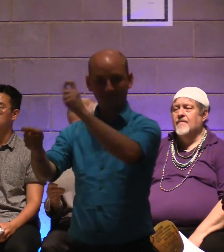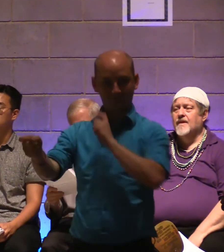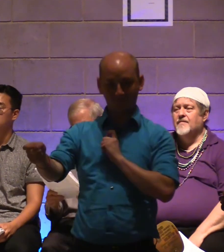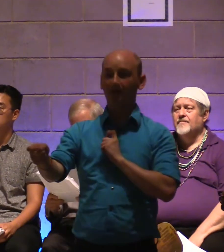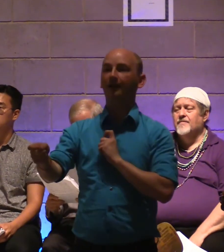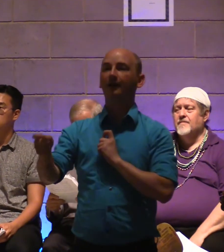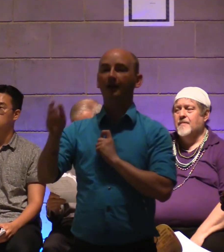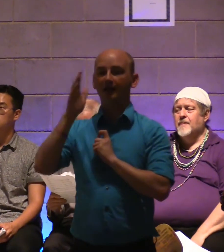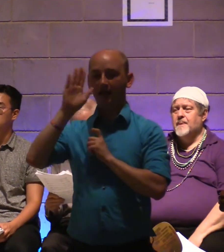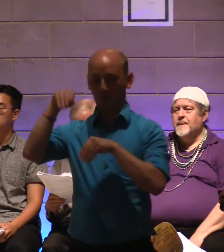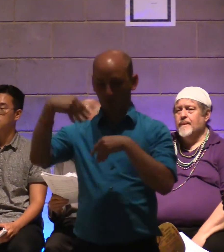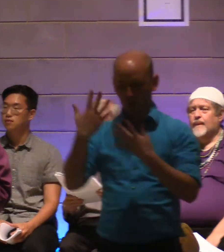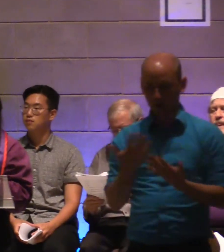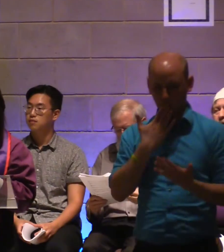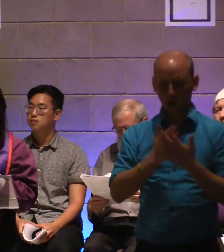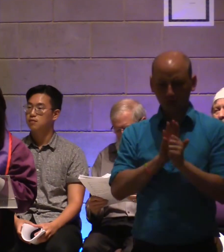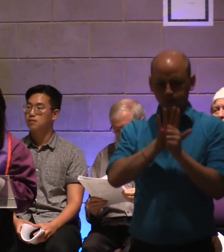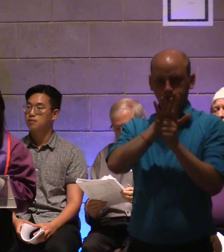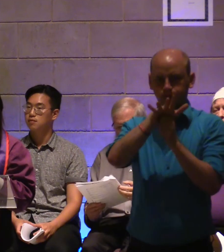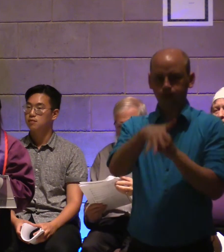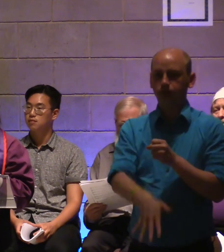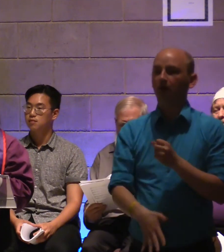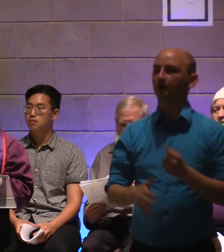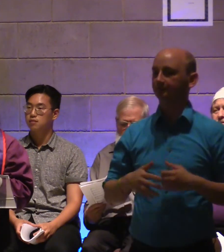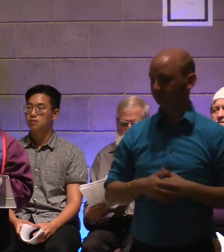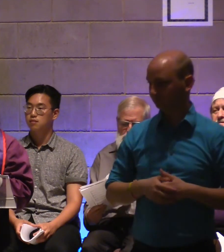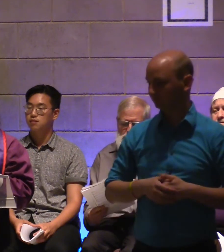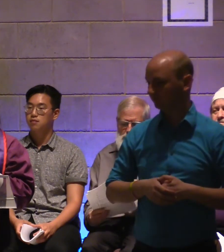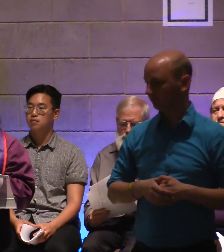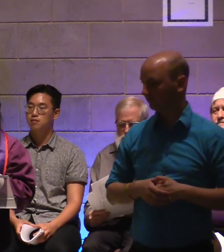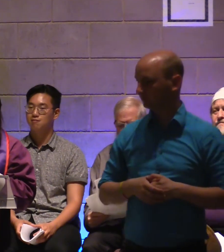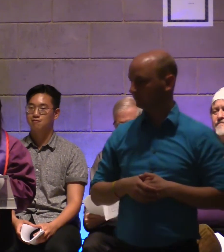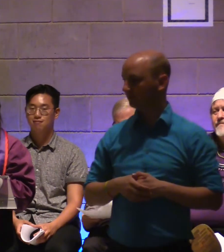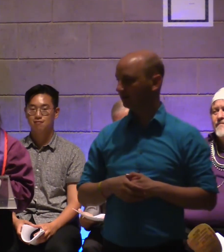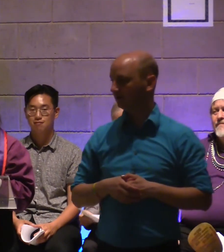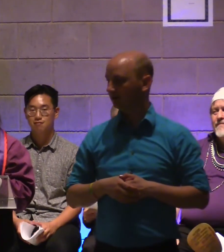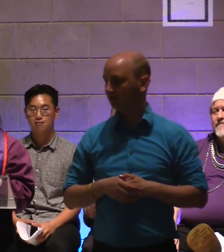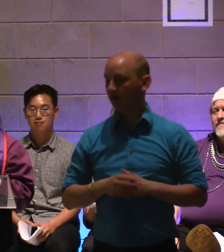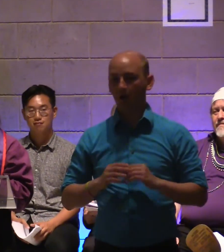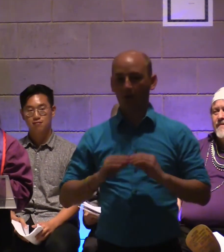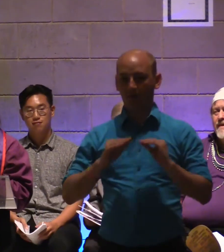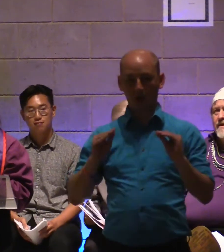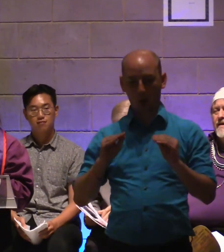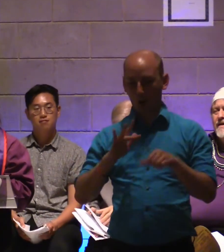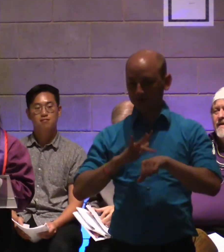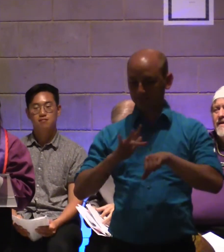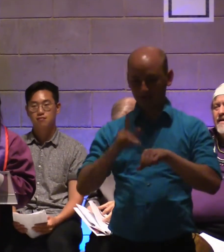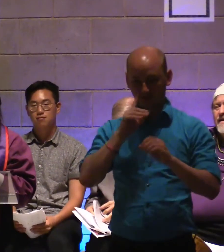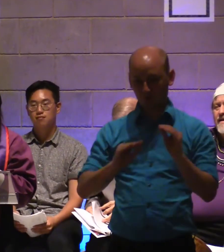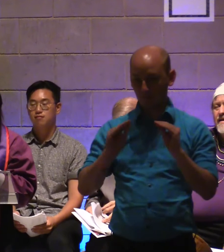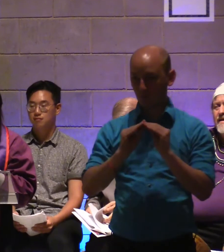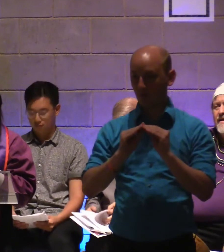your lap a good measure, pressed down, shaken together, and running over, with no space left for more. For with the standard